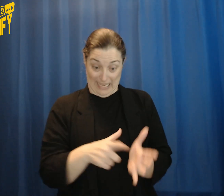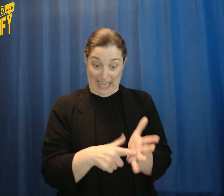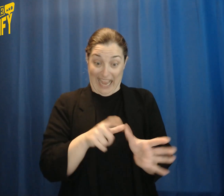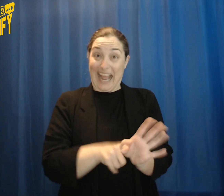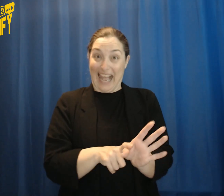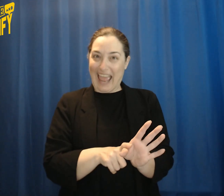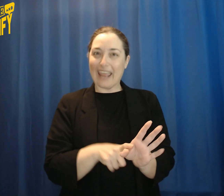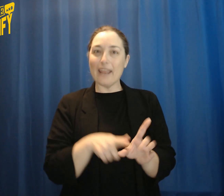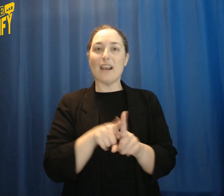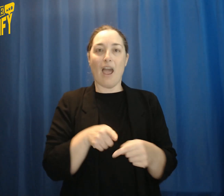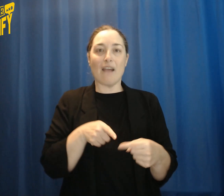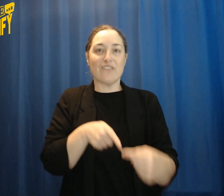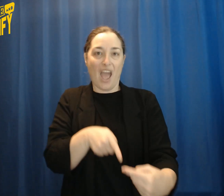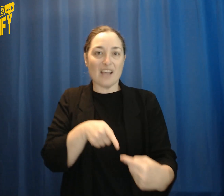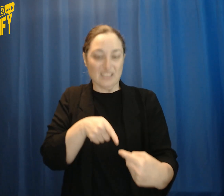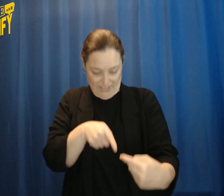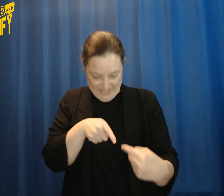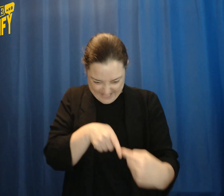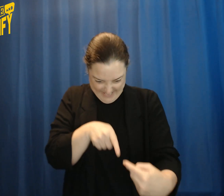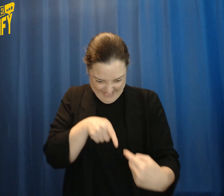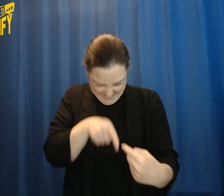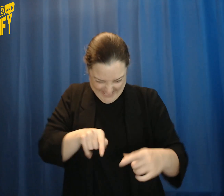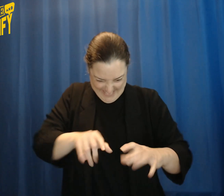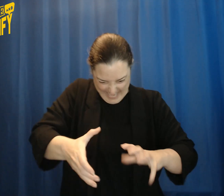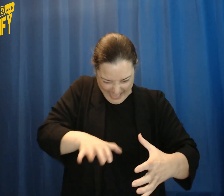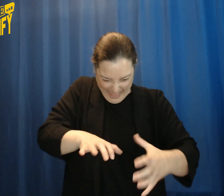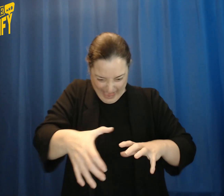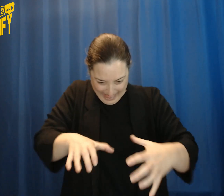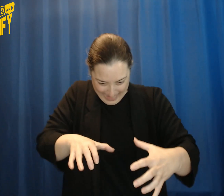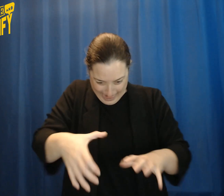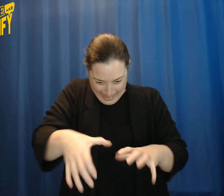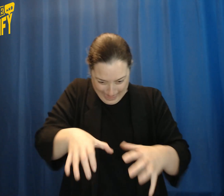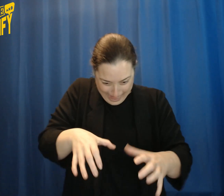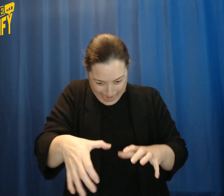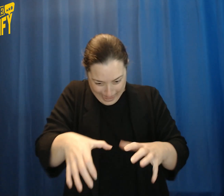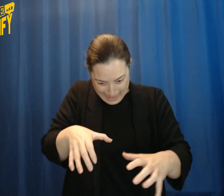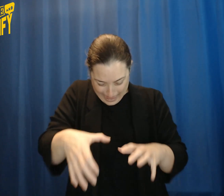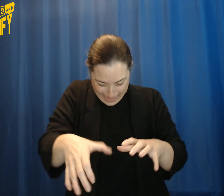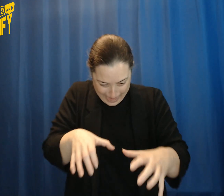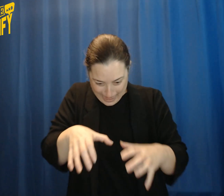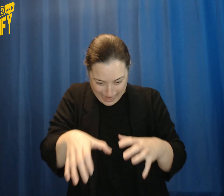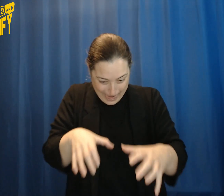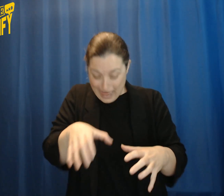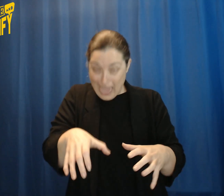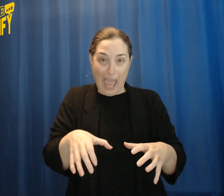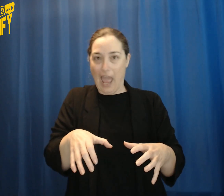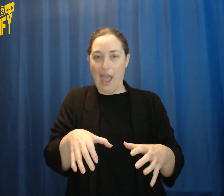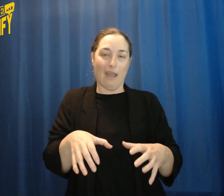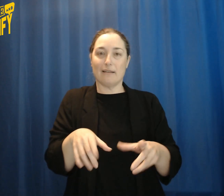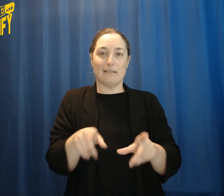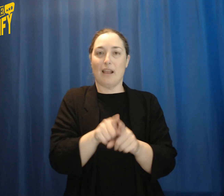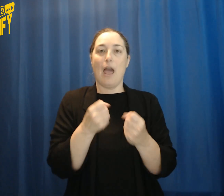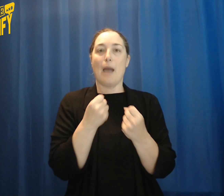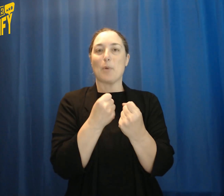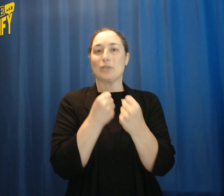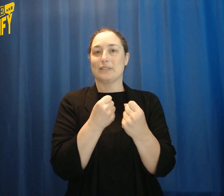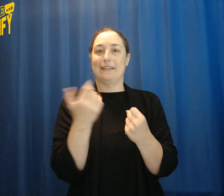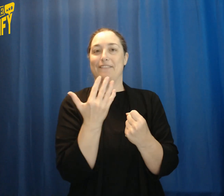make it do what I want it to do. And, you know, we go 15 rounds sometimes. Yeah, it's pretty full